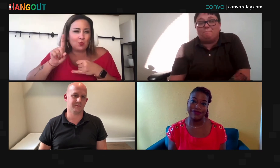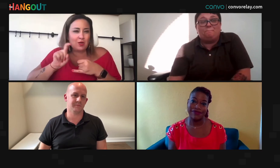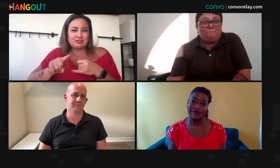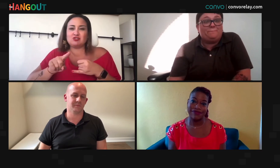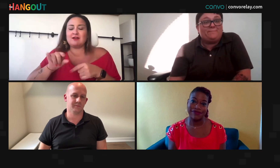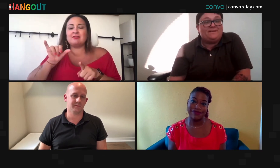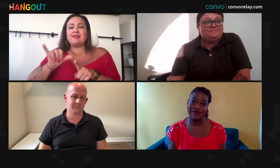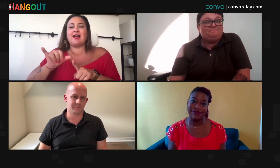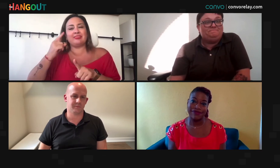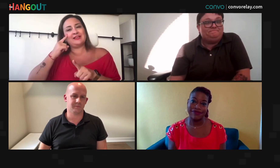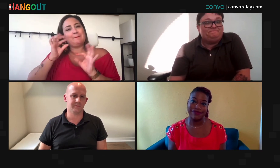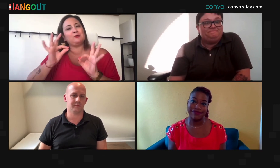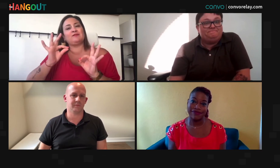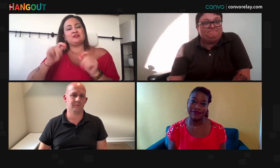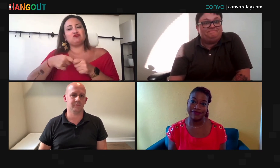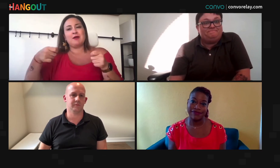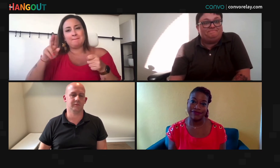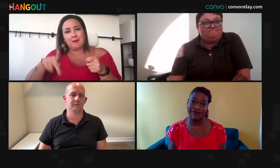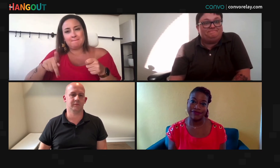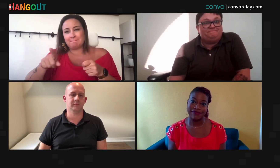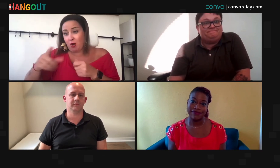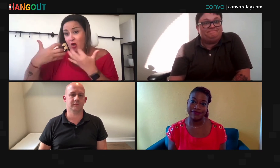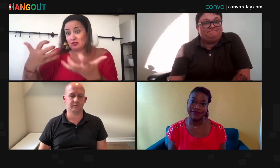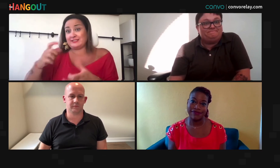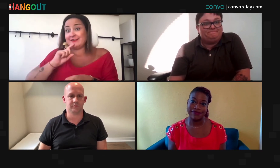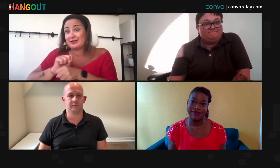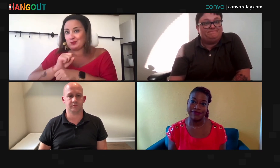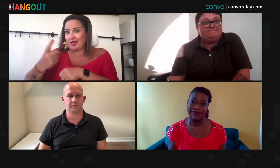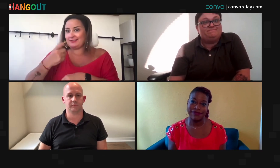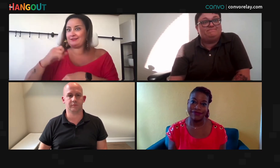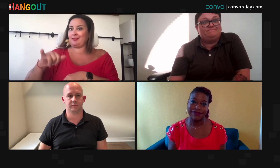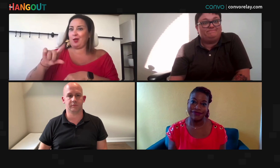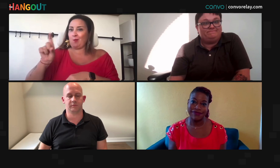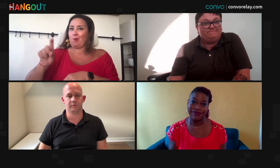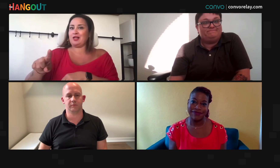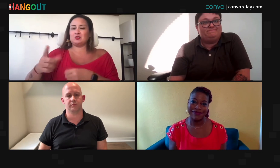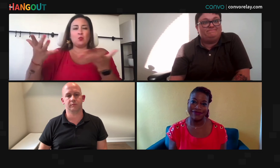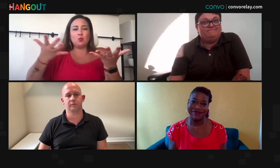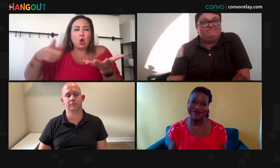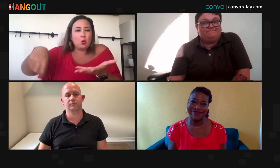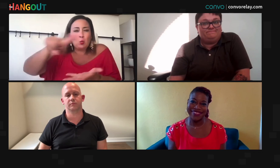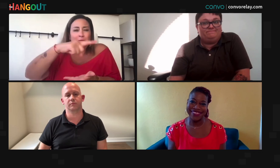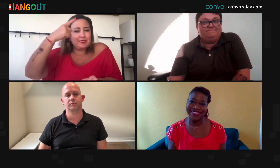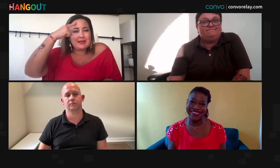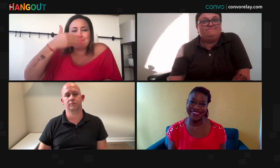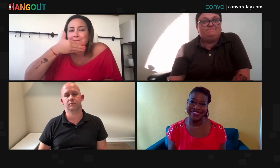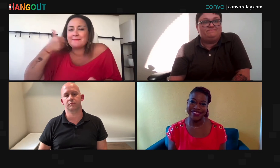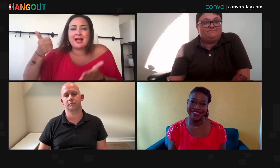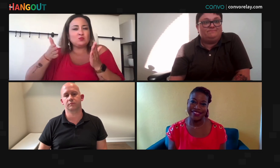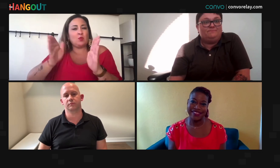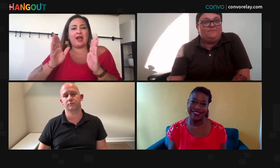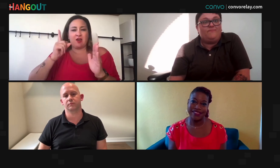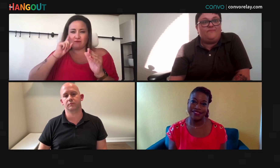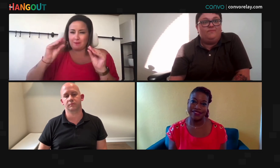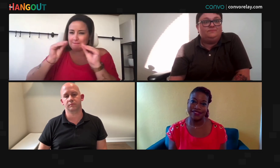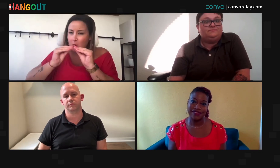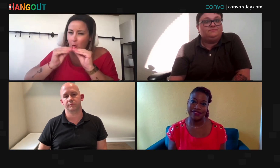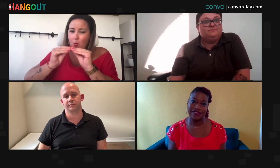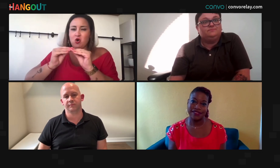you. And I have one last question for you guys, and I think it's a great question to wrap up, and a great way to wrap up